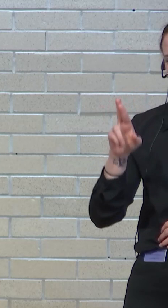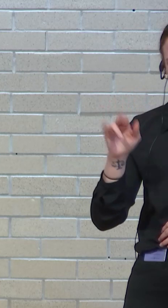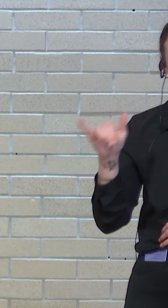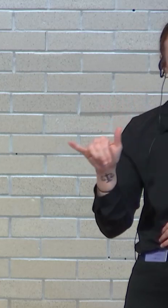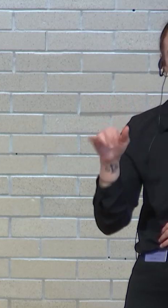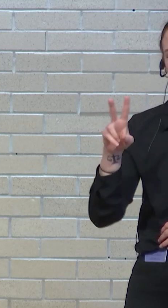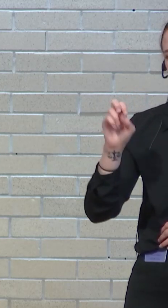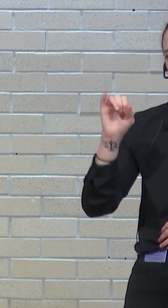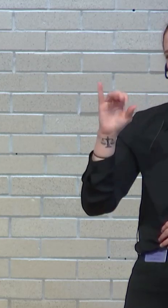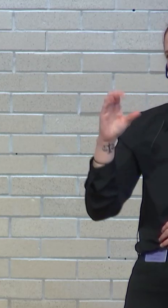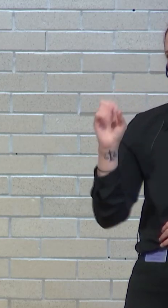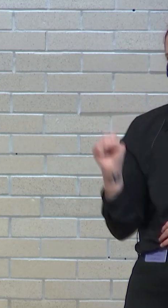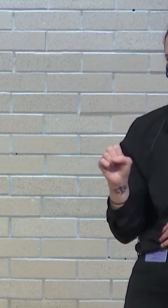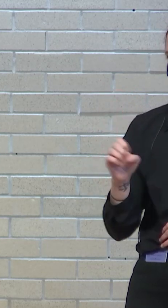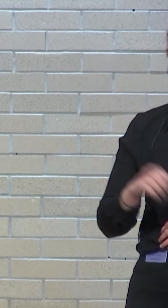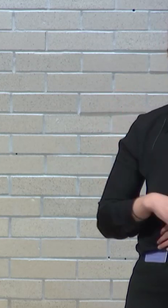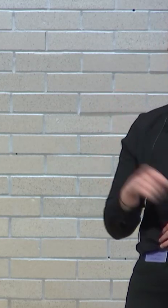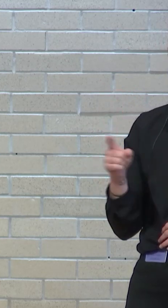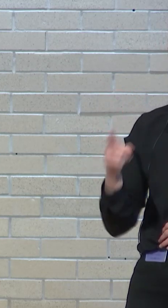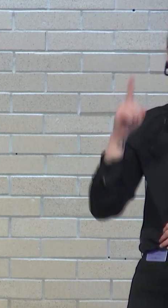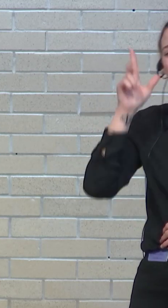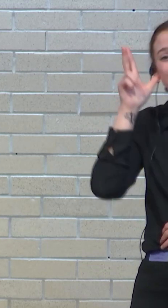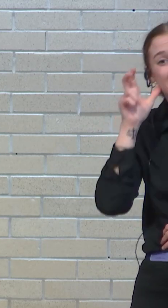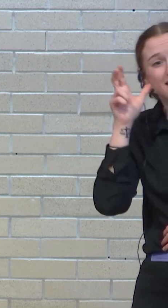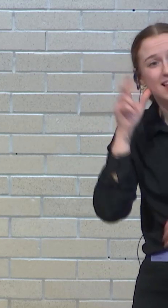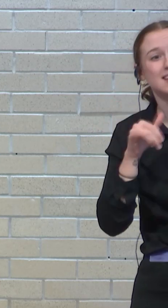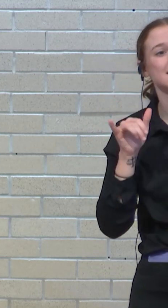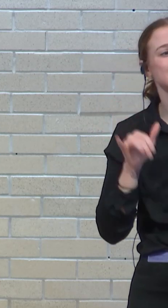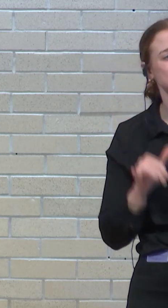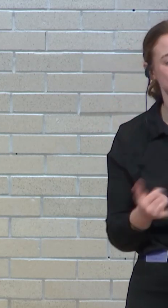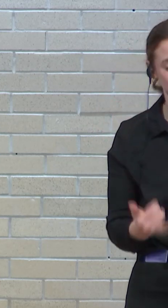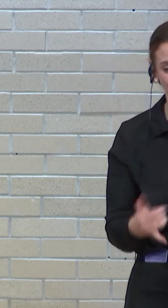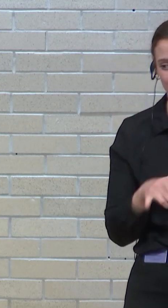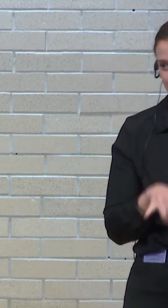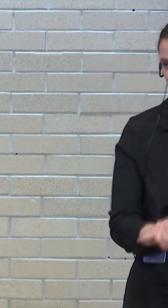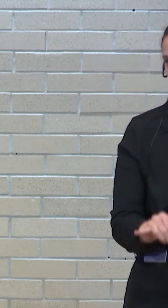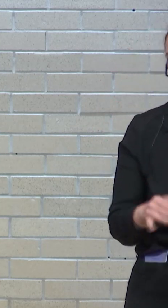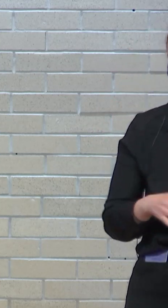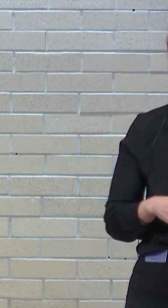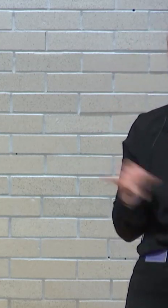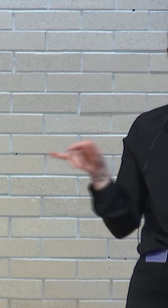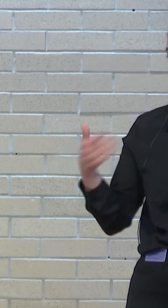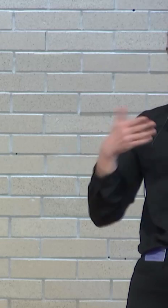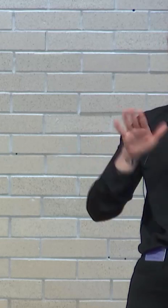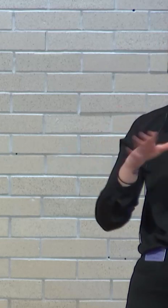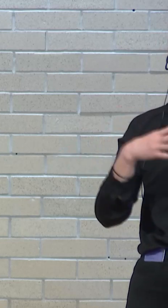make sure you're truly listening before getting up to leave. And after she's done, we can leave. So thank you again.